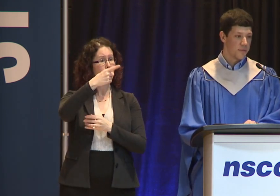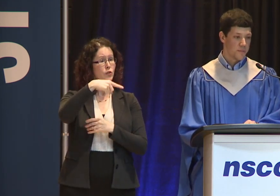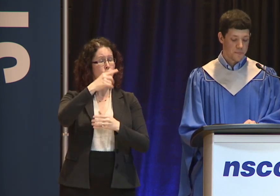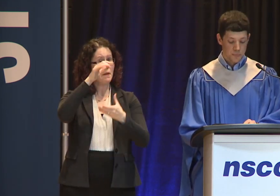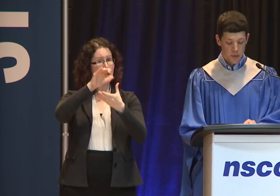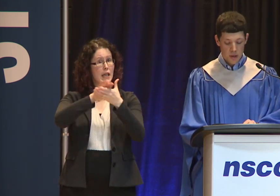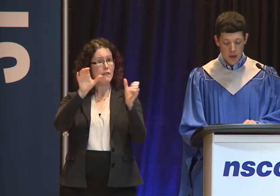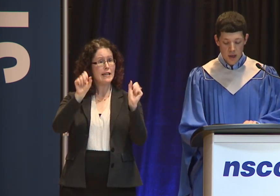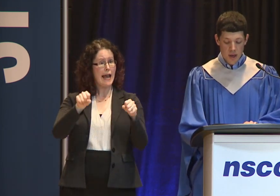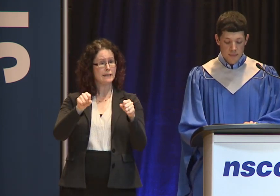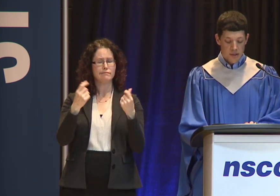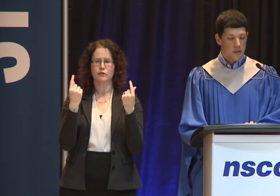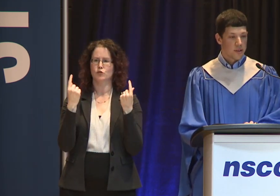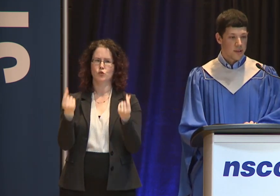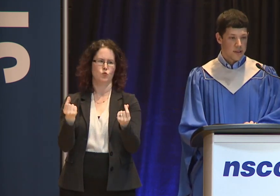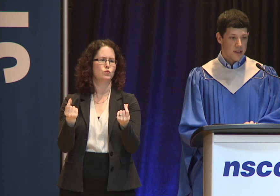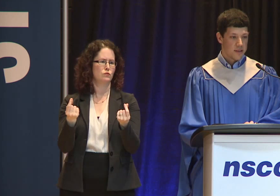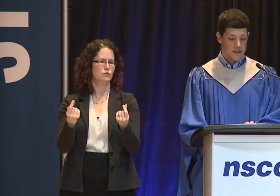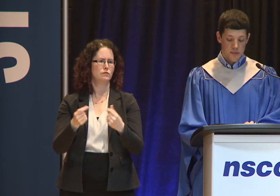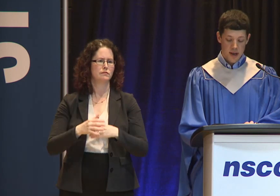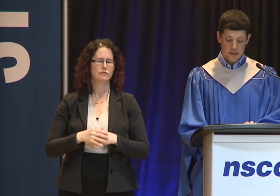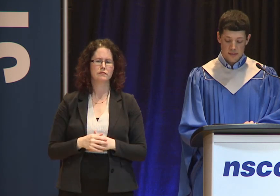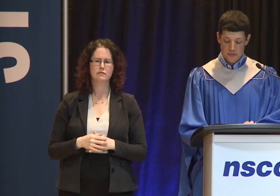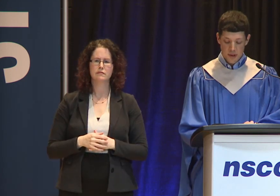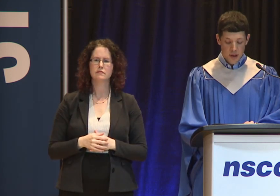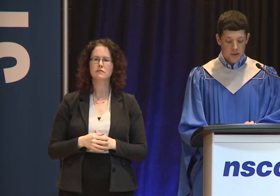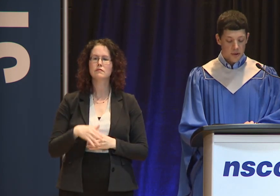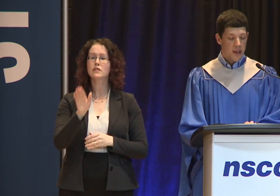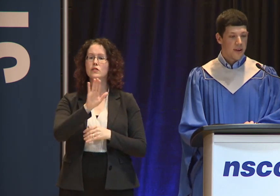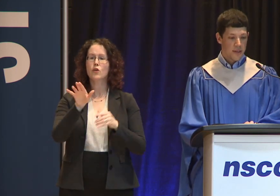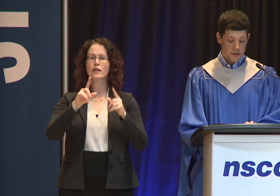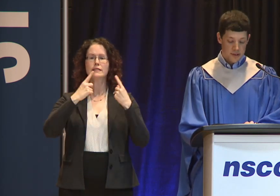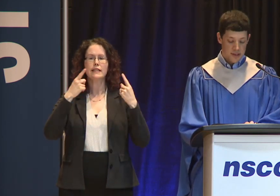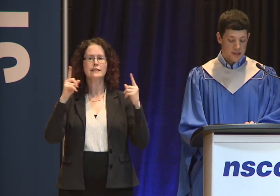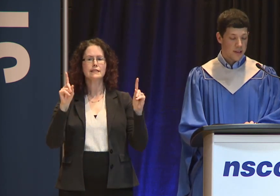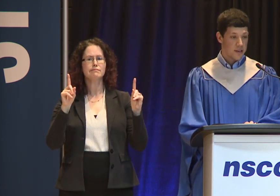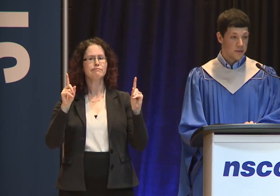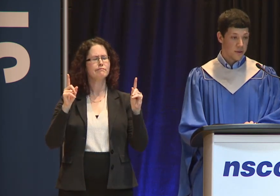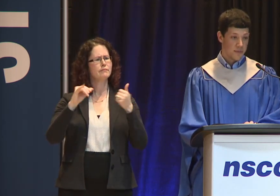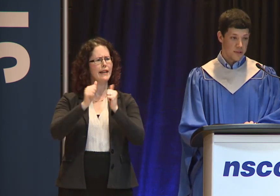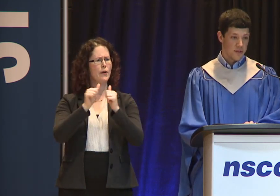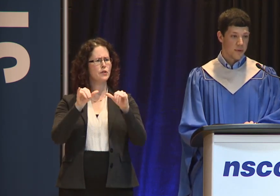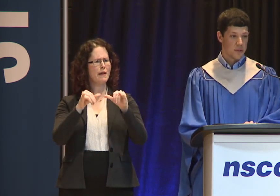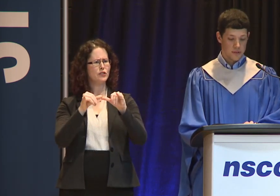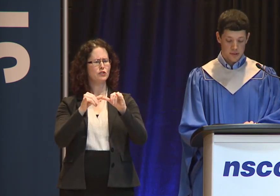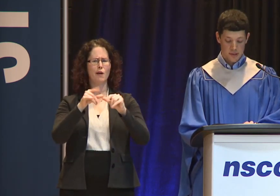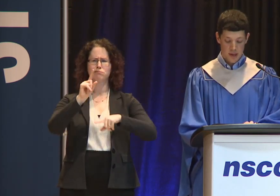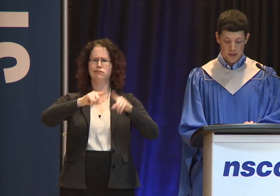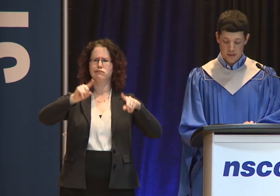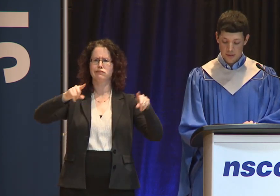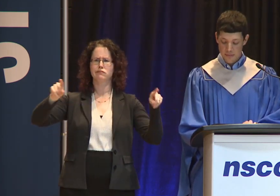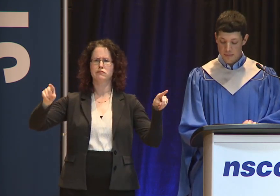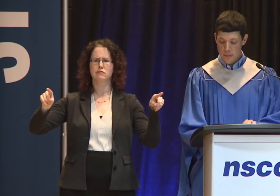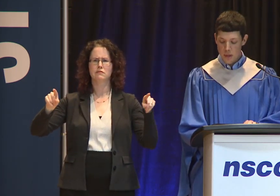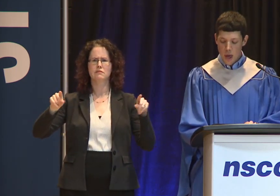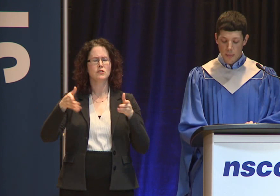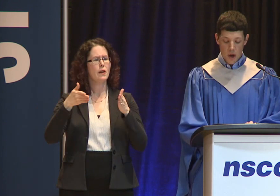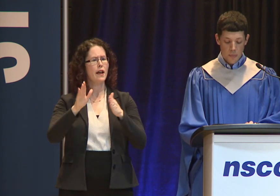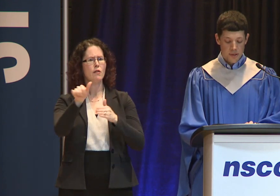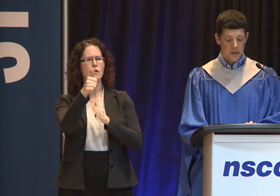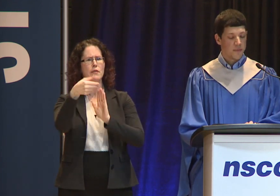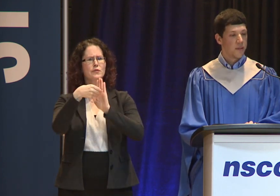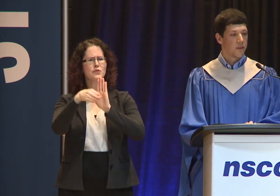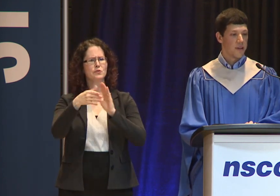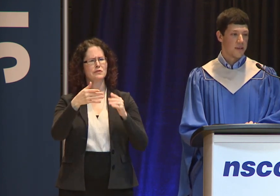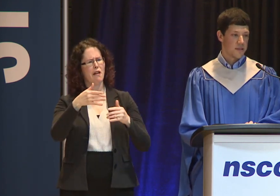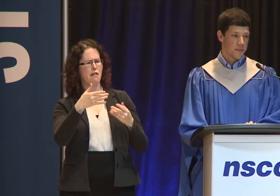can do. Measuring success is subjective. Don't allow others to dictate your vision of personal success. My hope